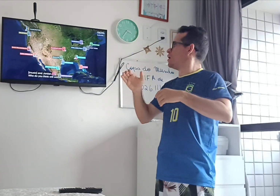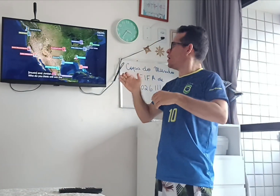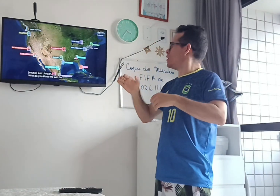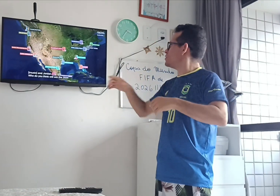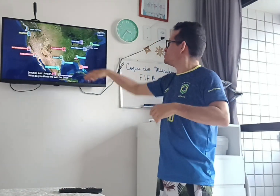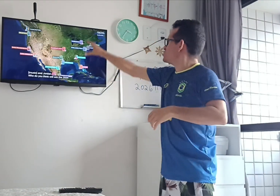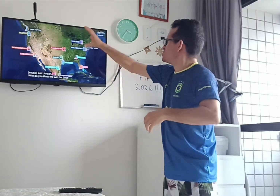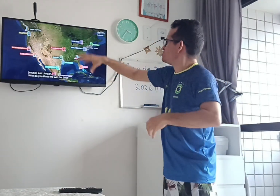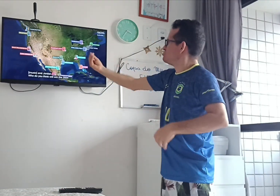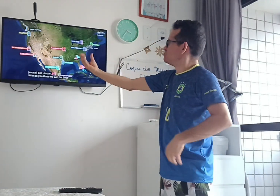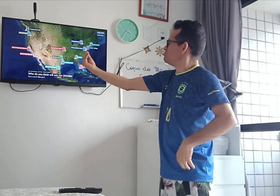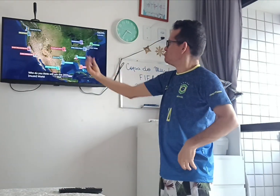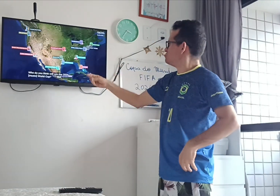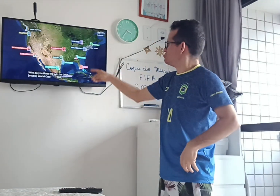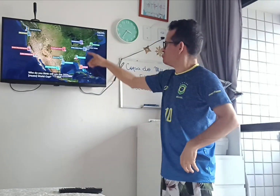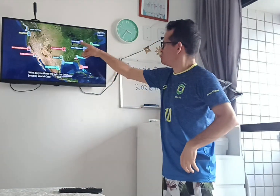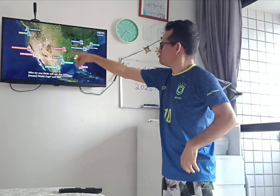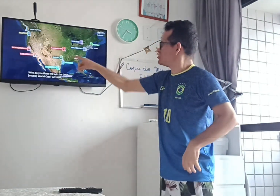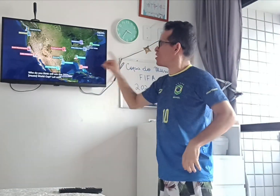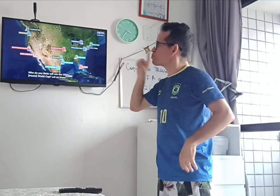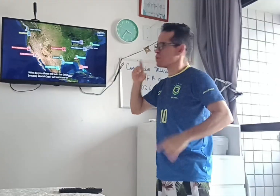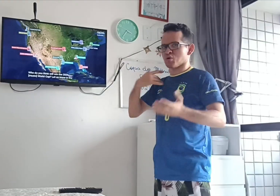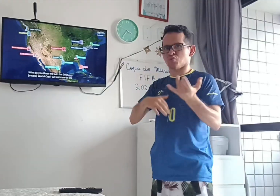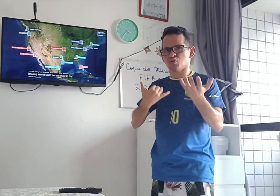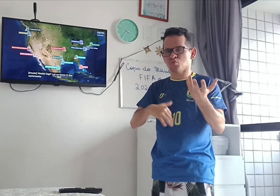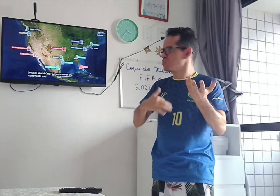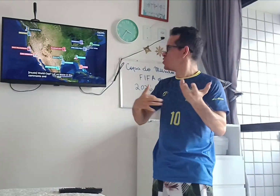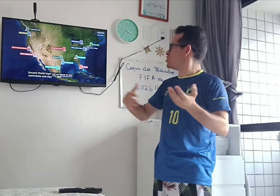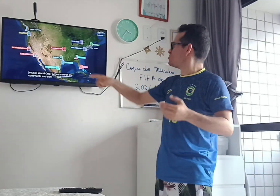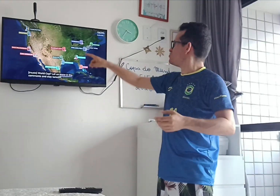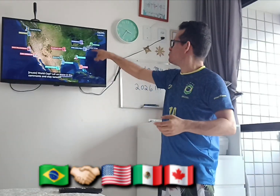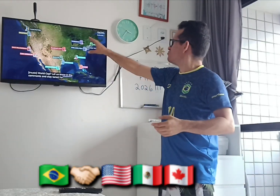the 2026 World Cup? Let us know in the comments, and stay tuned for